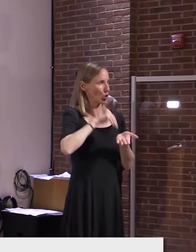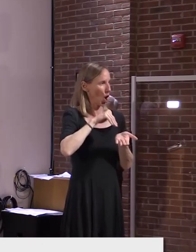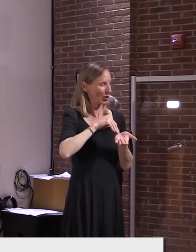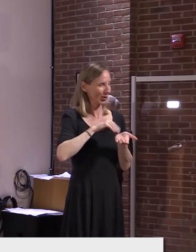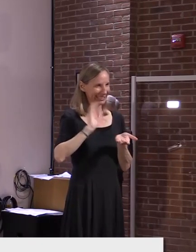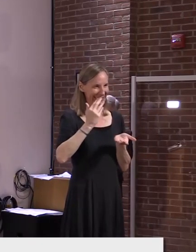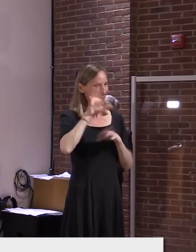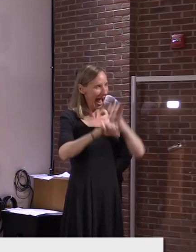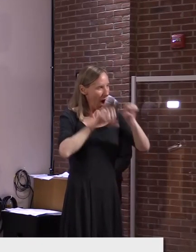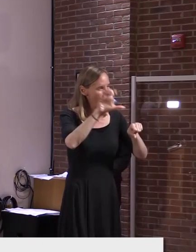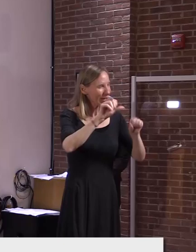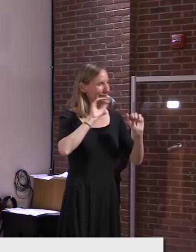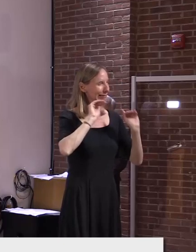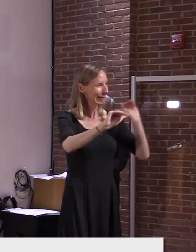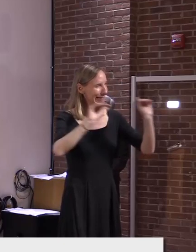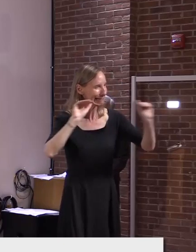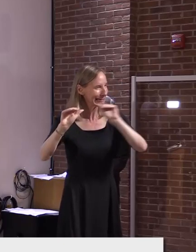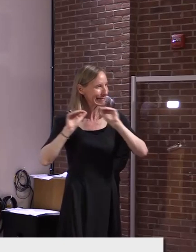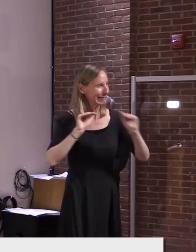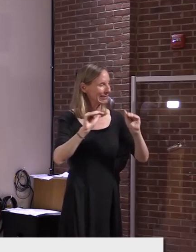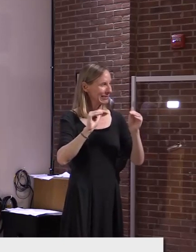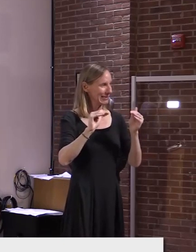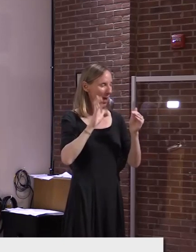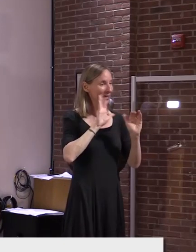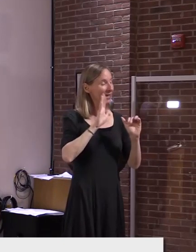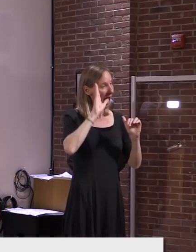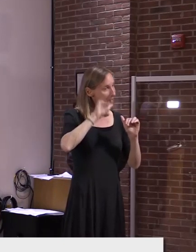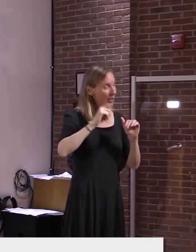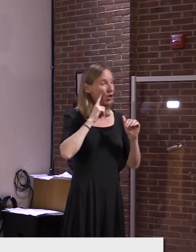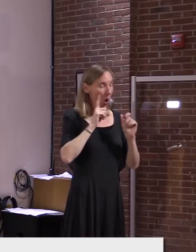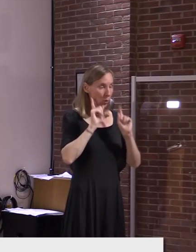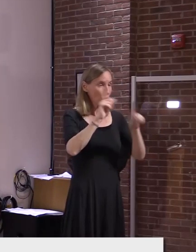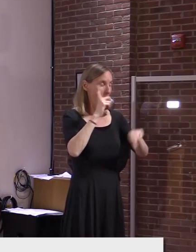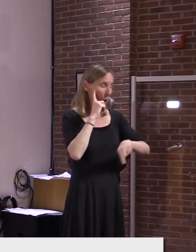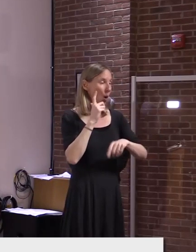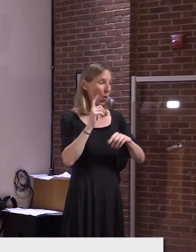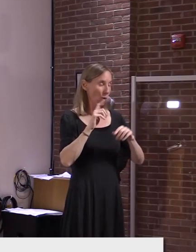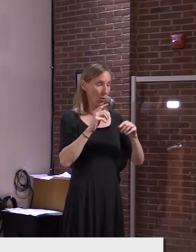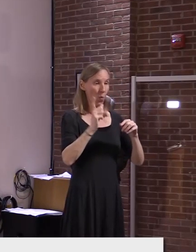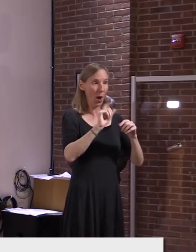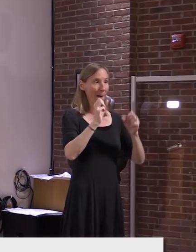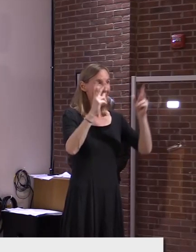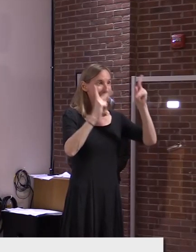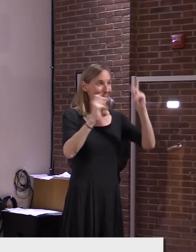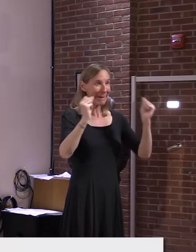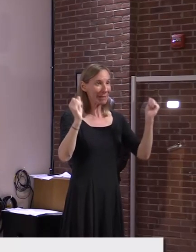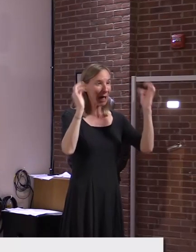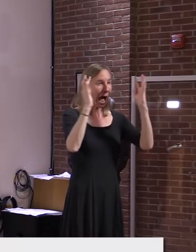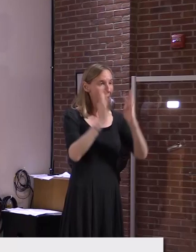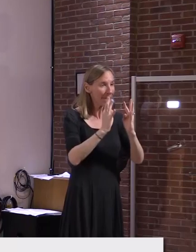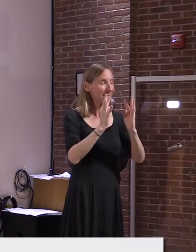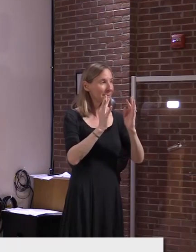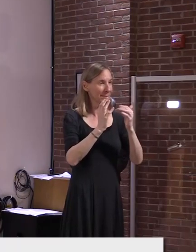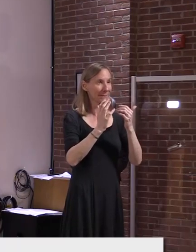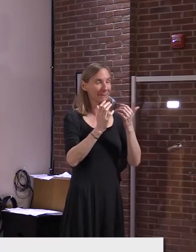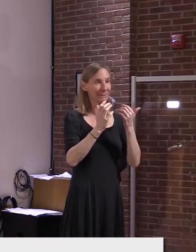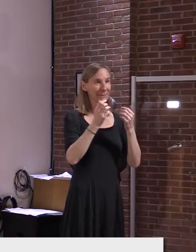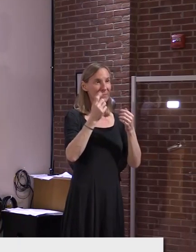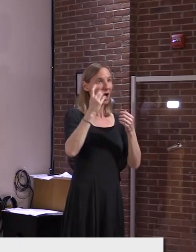where you wouldn't necessarily, where you're administering vaccines as much as you go to high traffic areas where there might be some volunteers who would say, I'm a